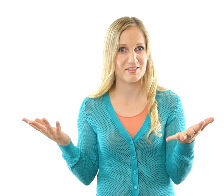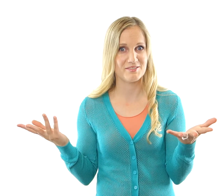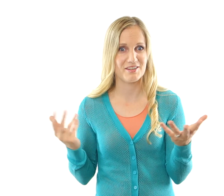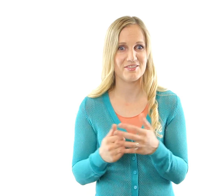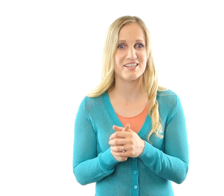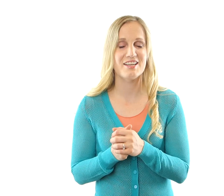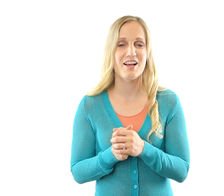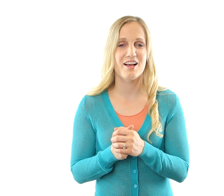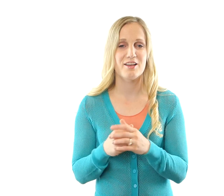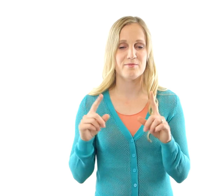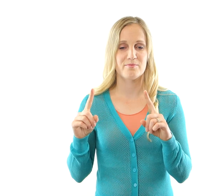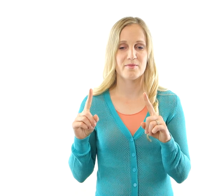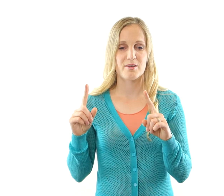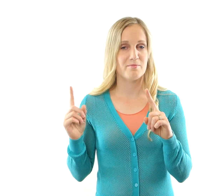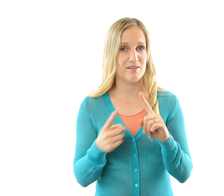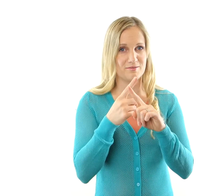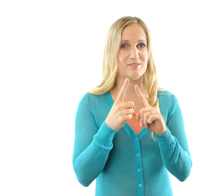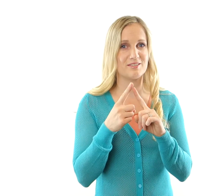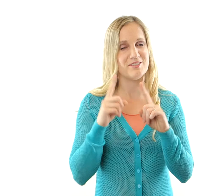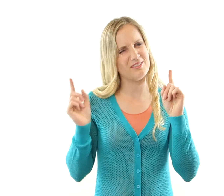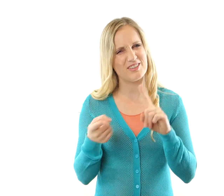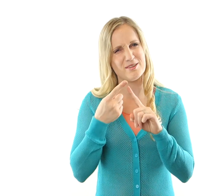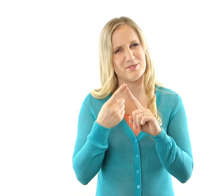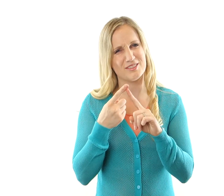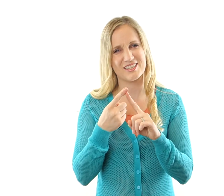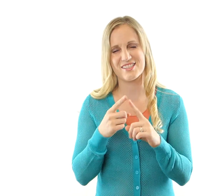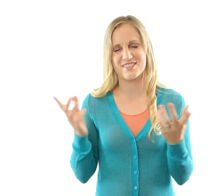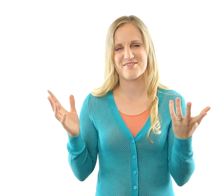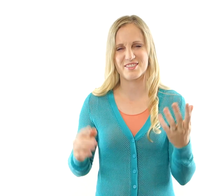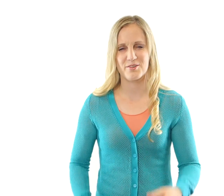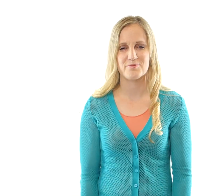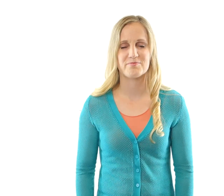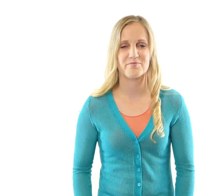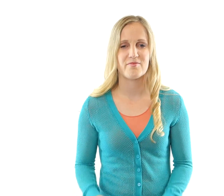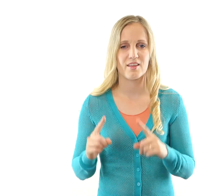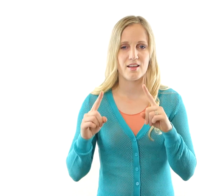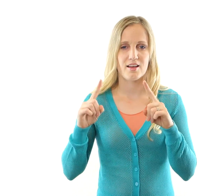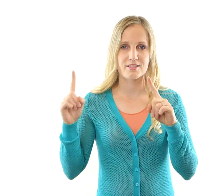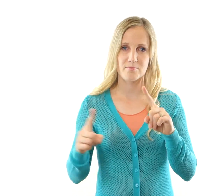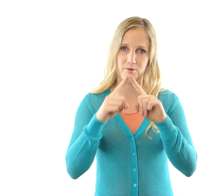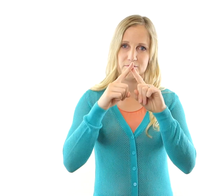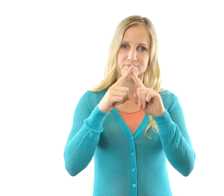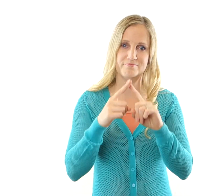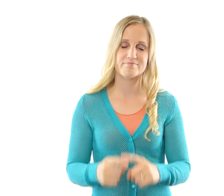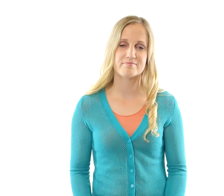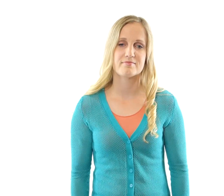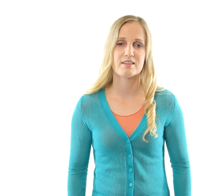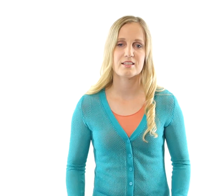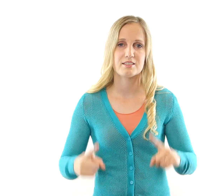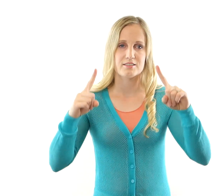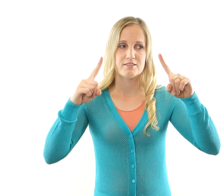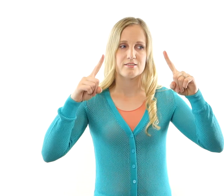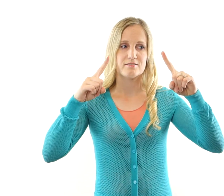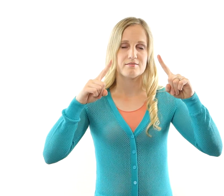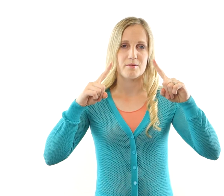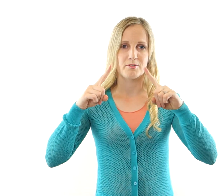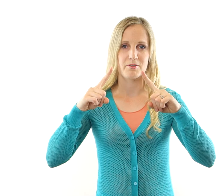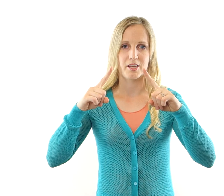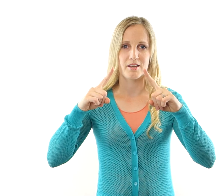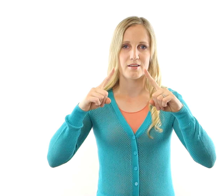was kind of funny. But we go temple like this. So, temple. I'm gonna do it again.